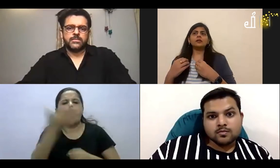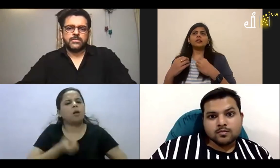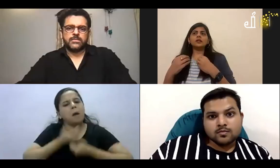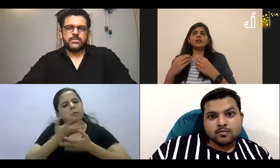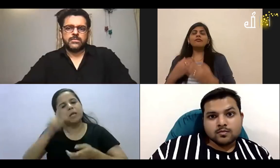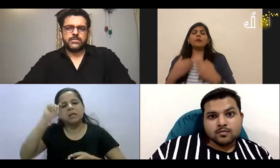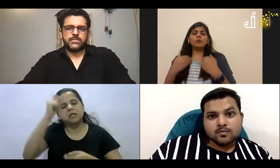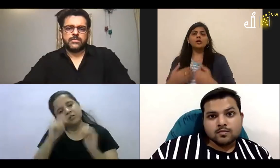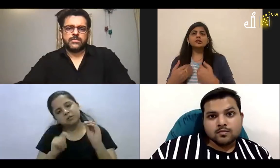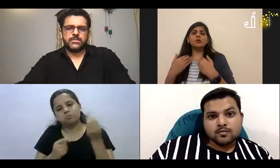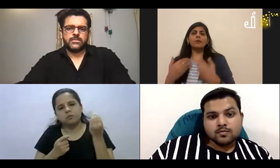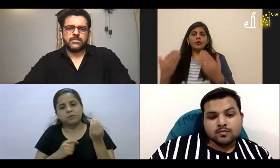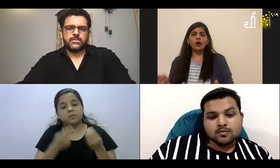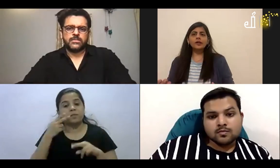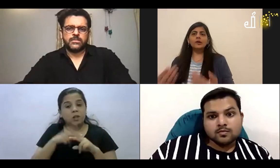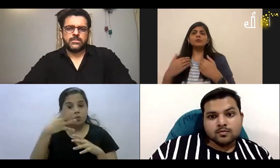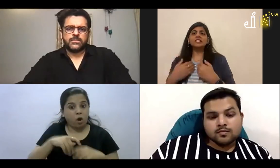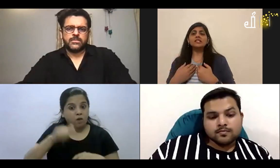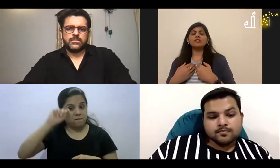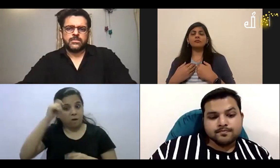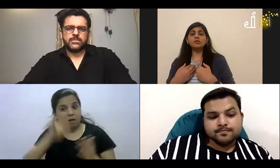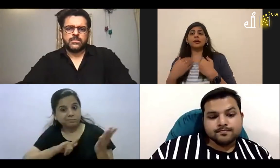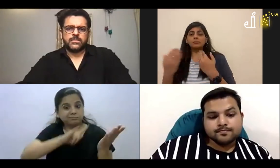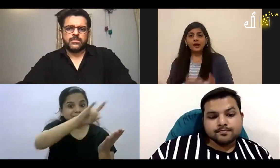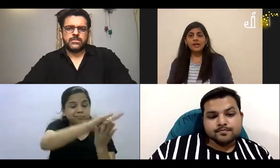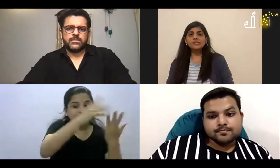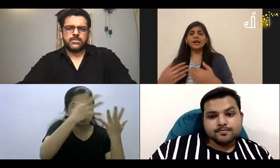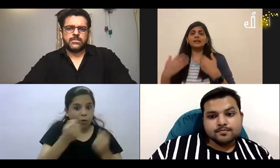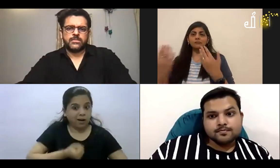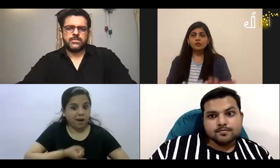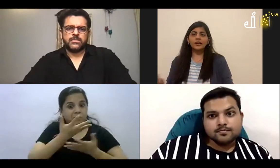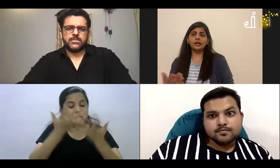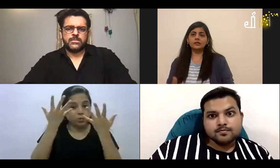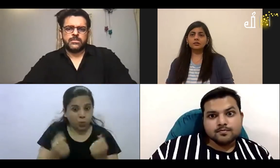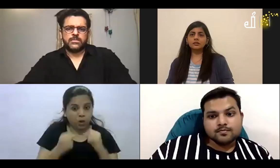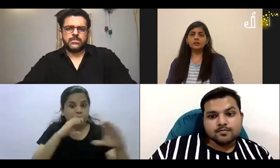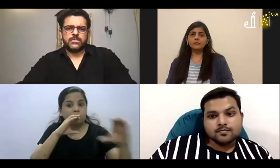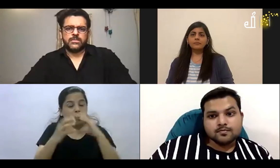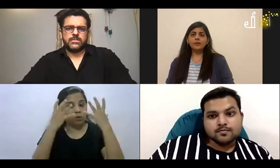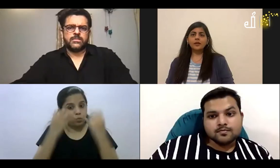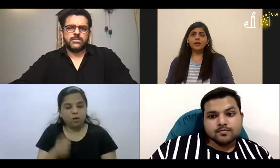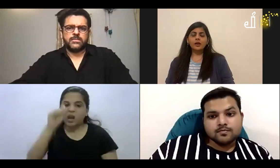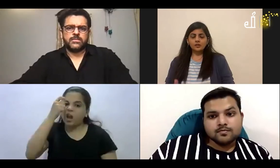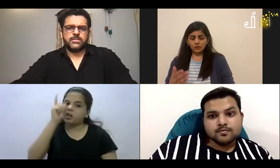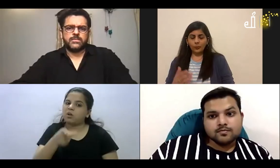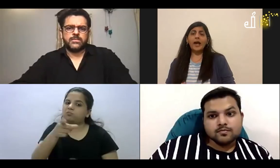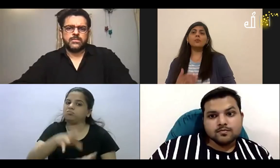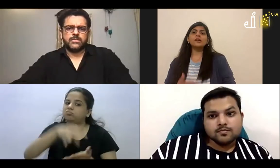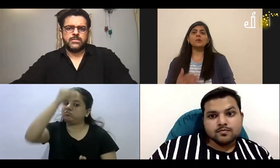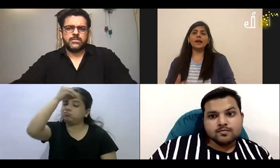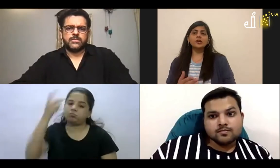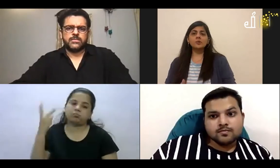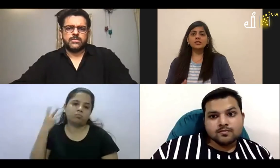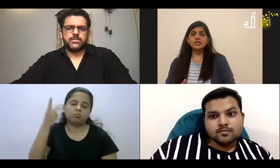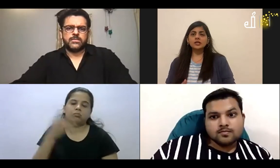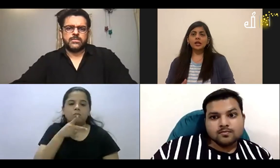And if I wanted to go abroad, it would be easy for me to express and communicate. So when I went